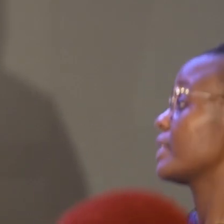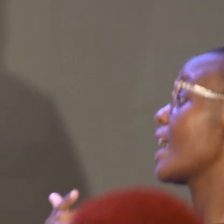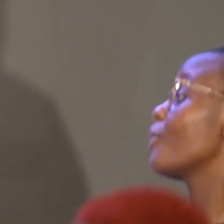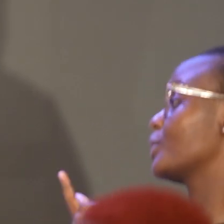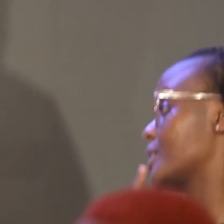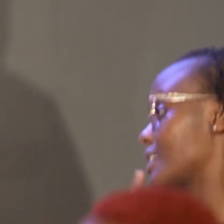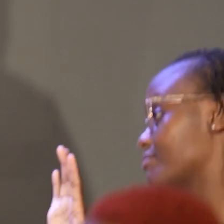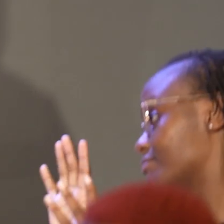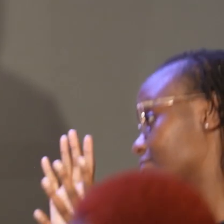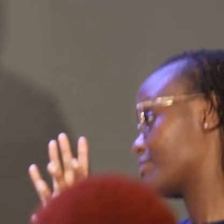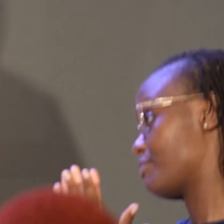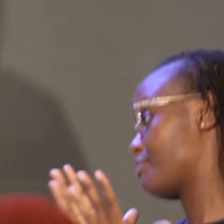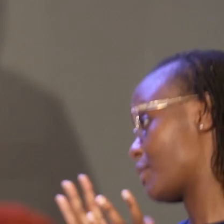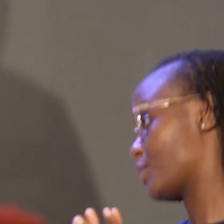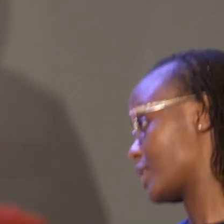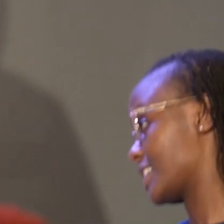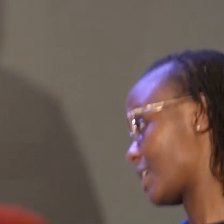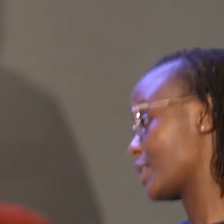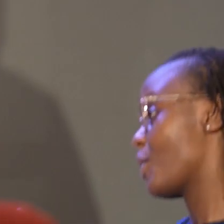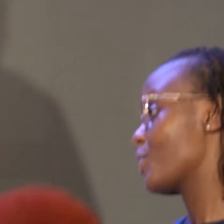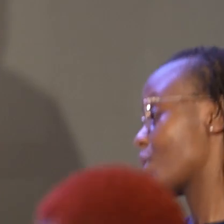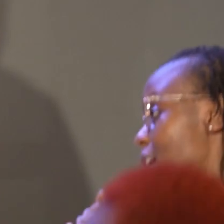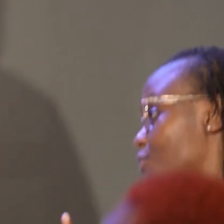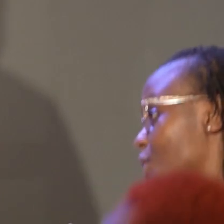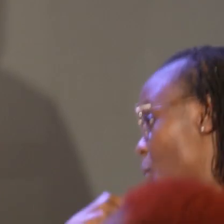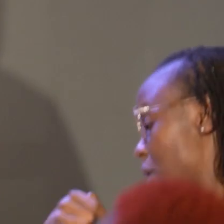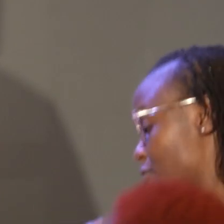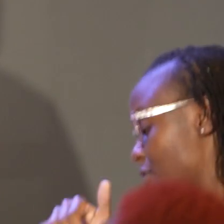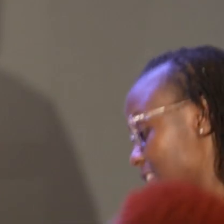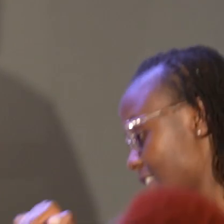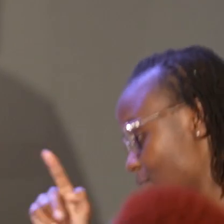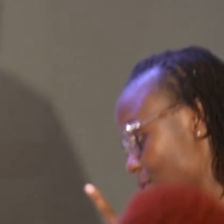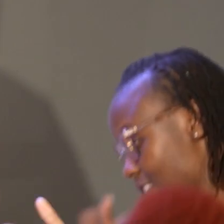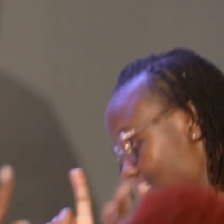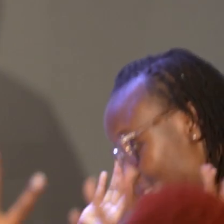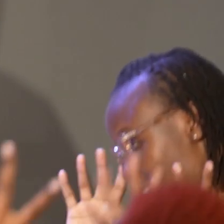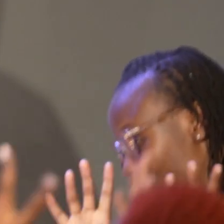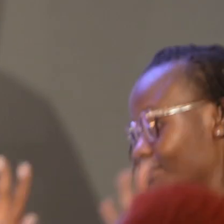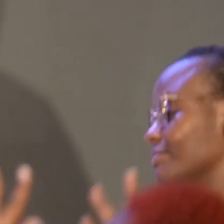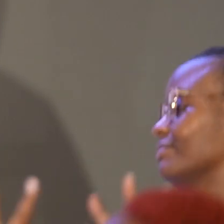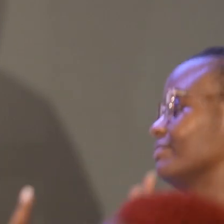clap for persons with disabilities and advocates who have been involved in this process.